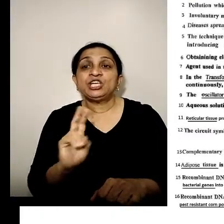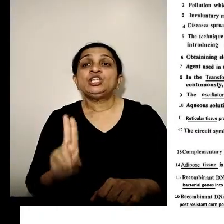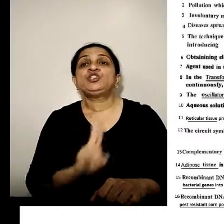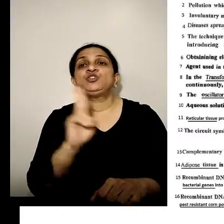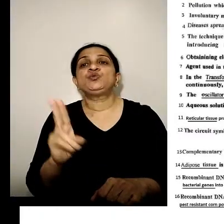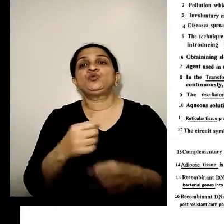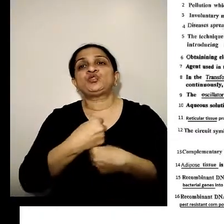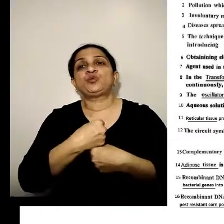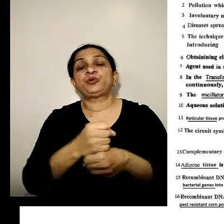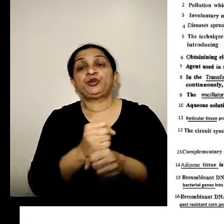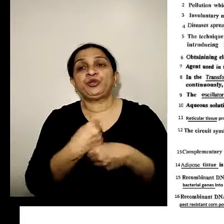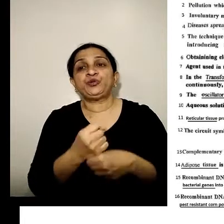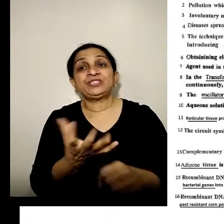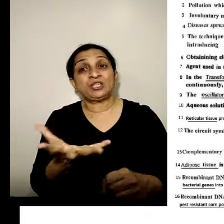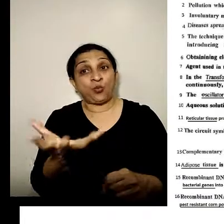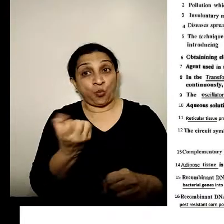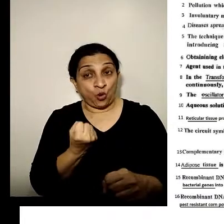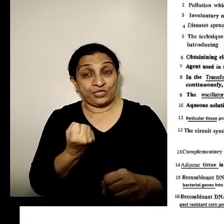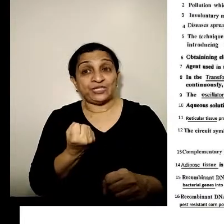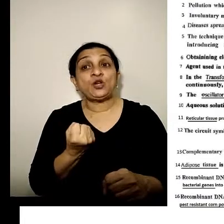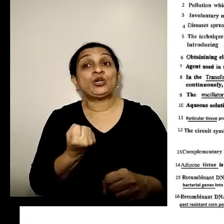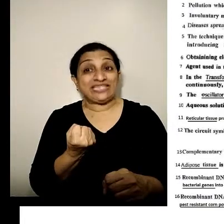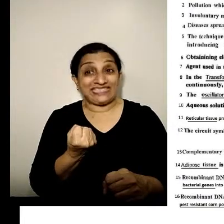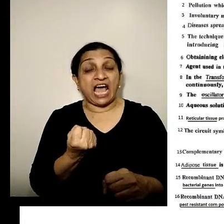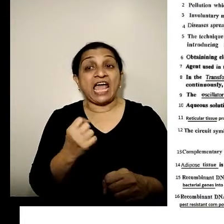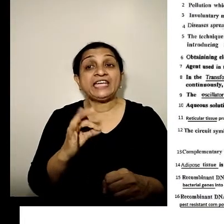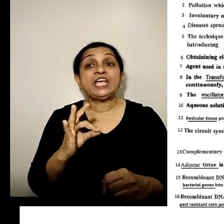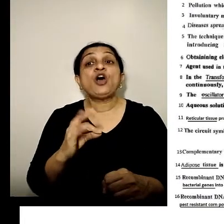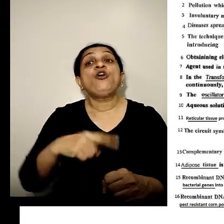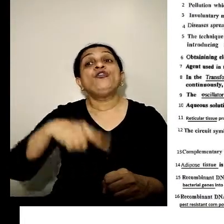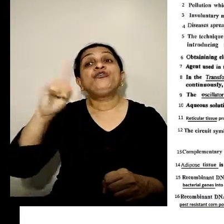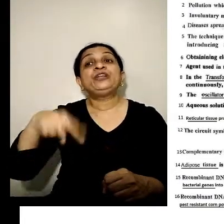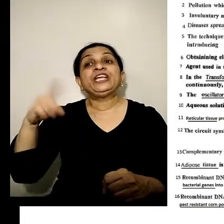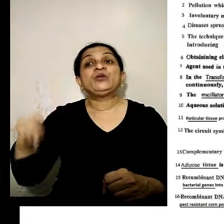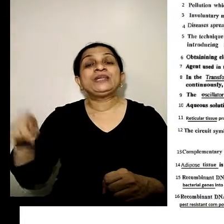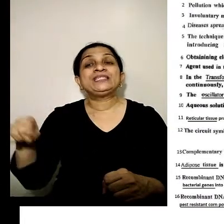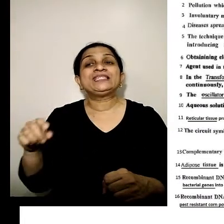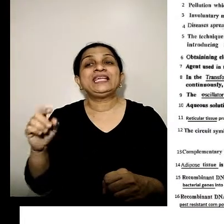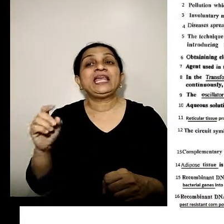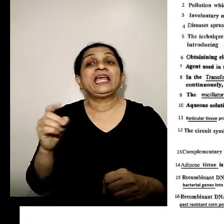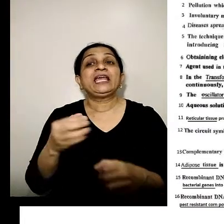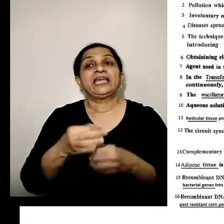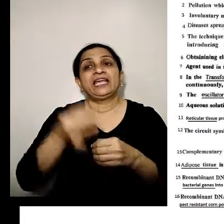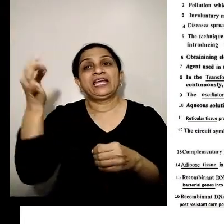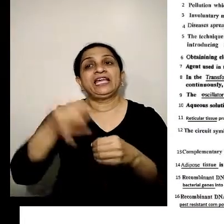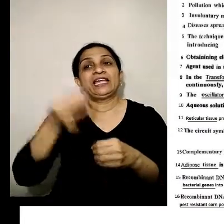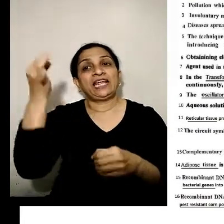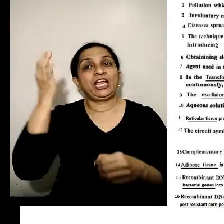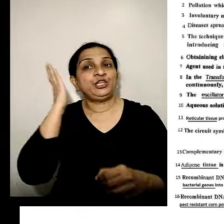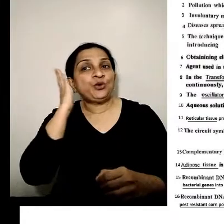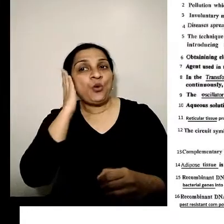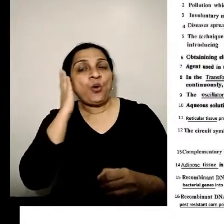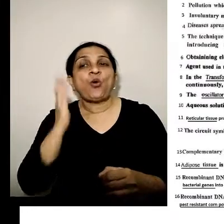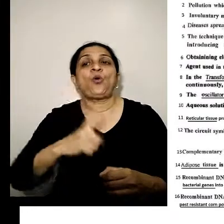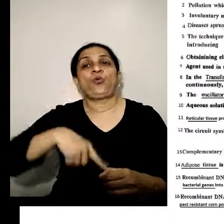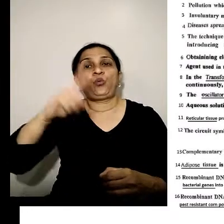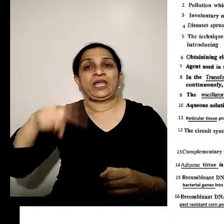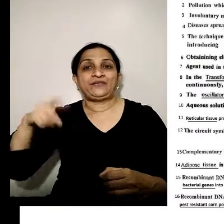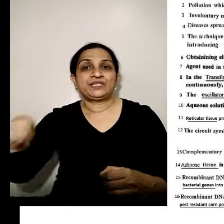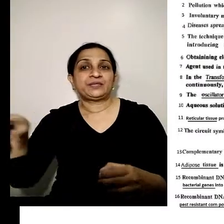oscillator is used to produce the wanted or desired frequency